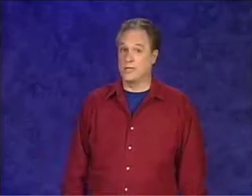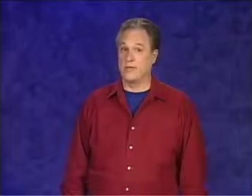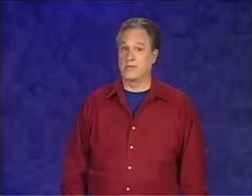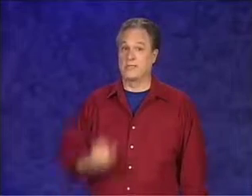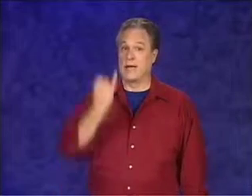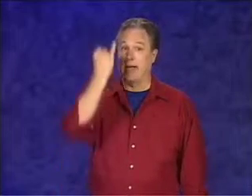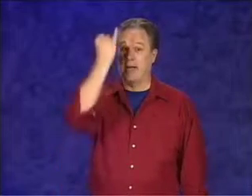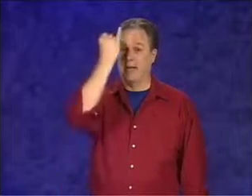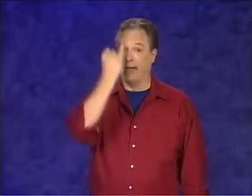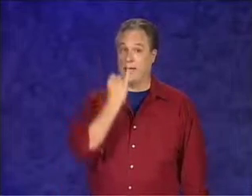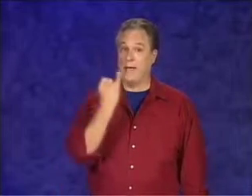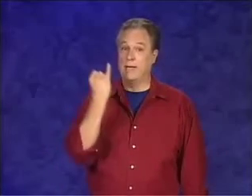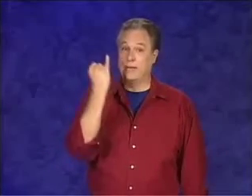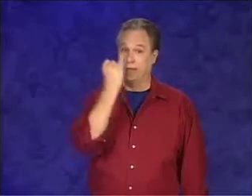the sign Italy.